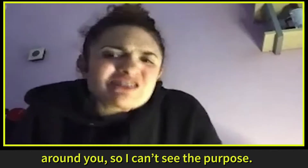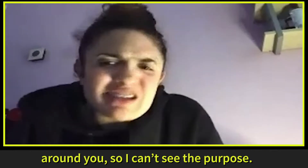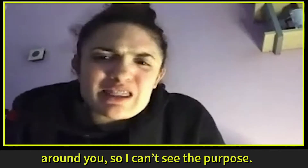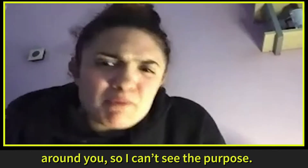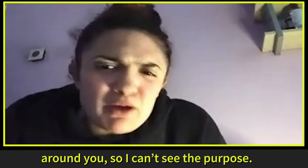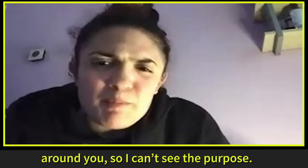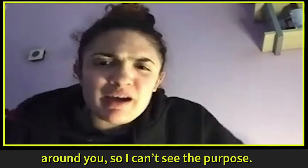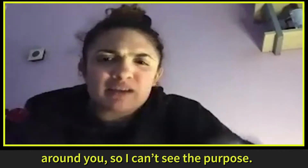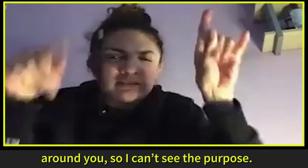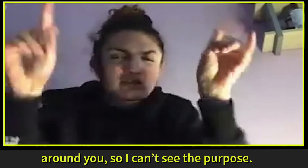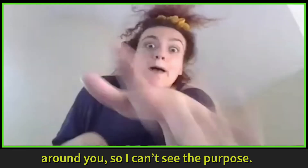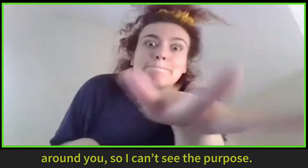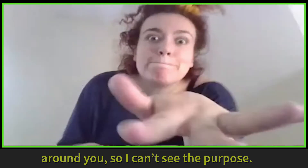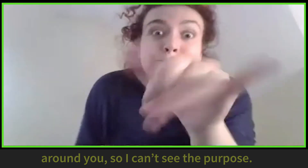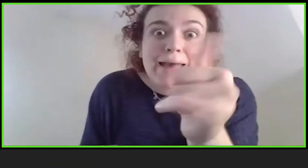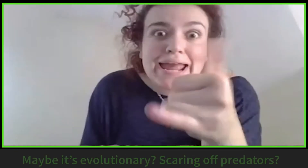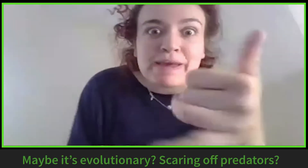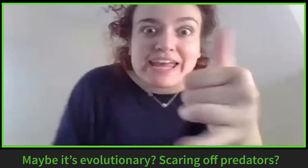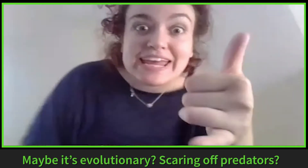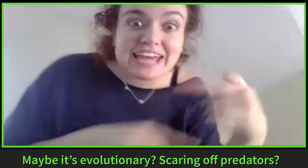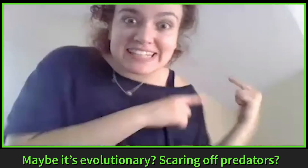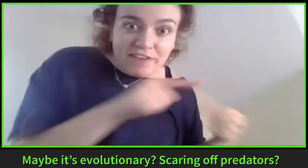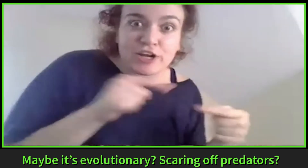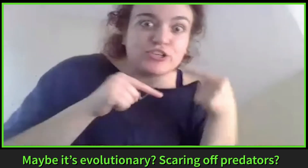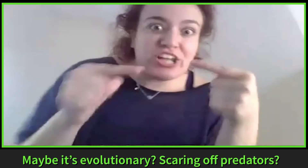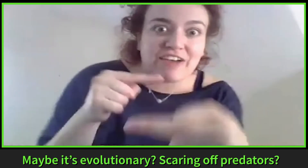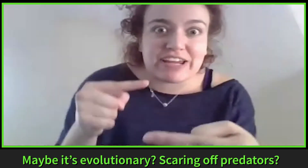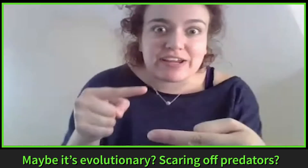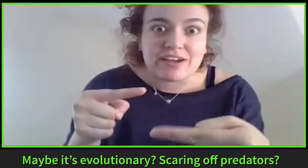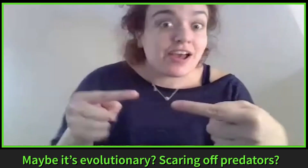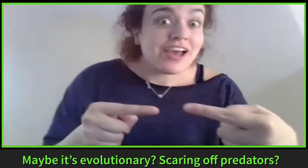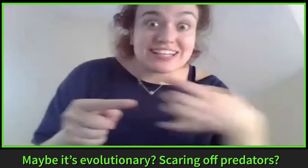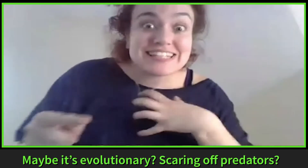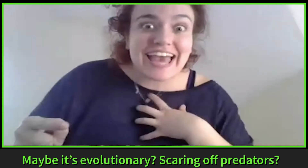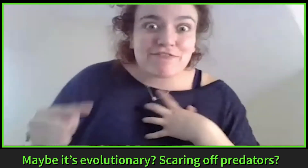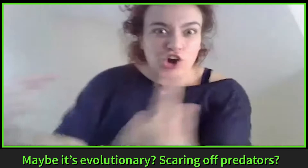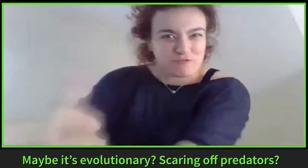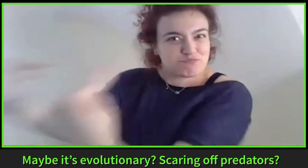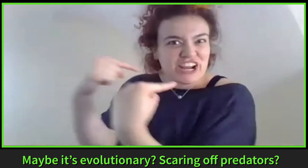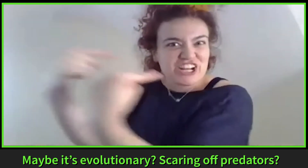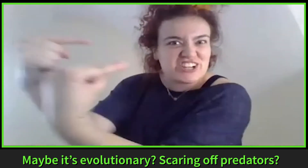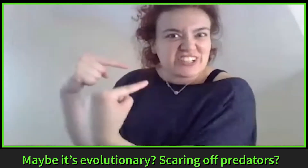the purpose. Maybe it's evolutionary. Scaring off predators.